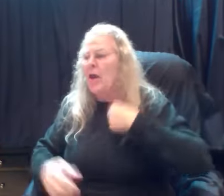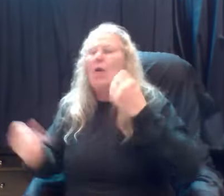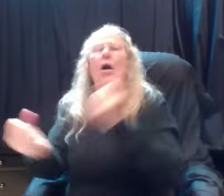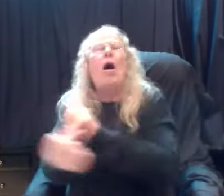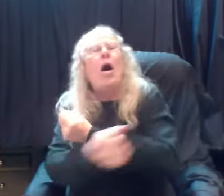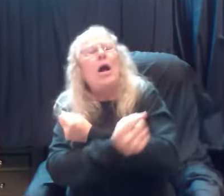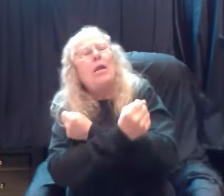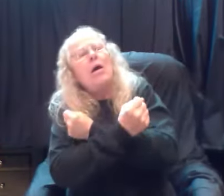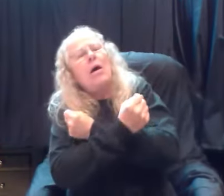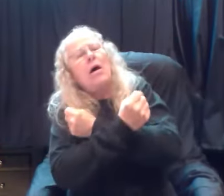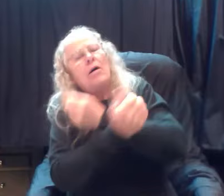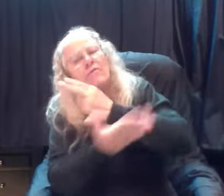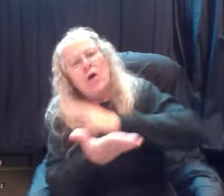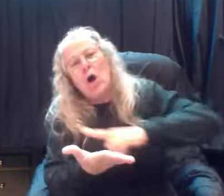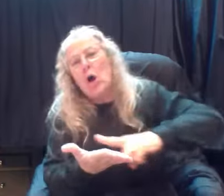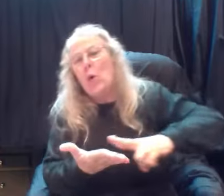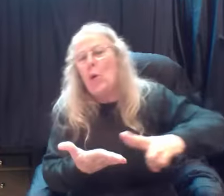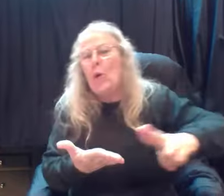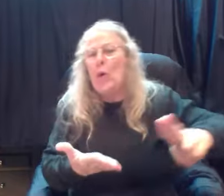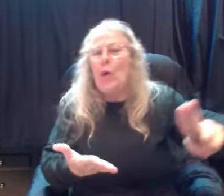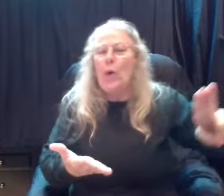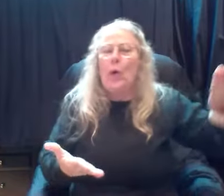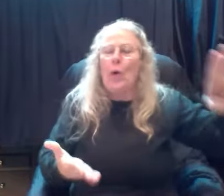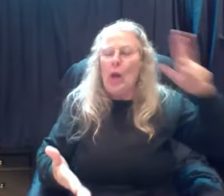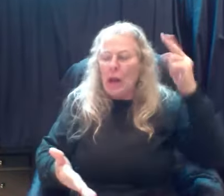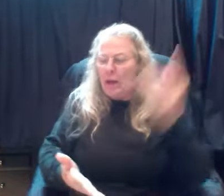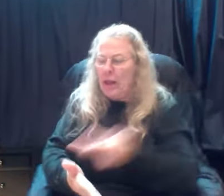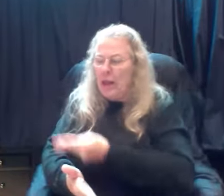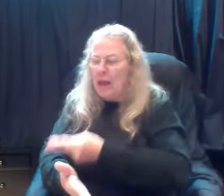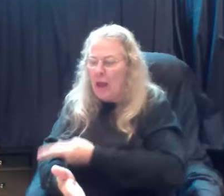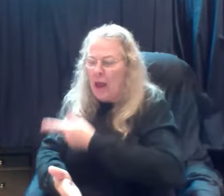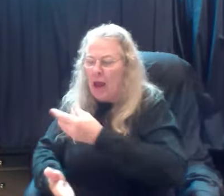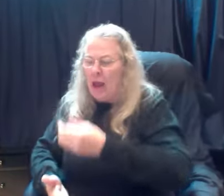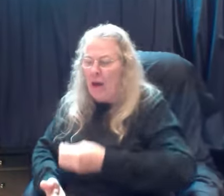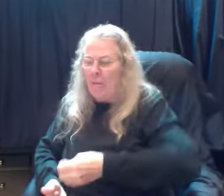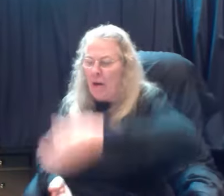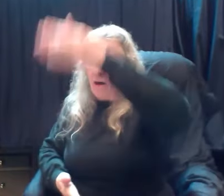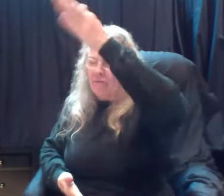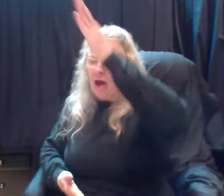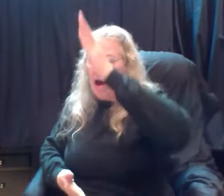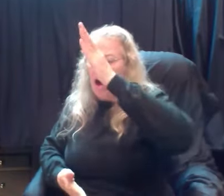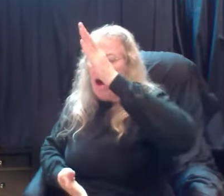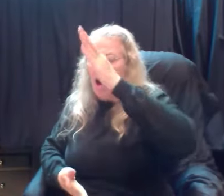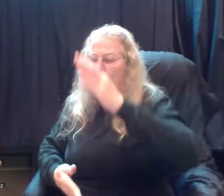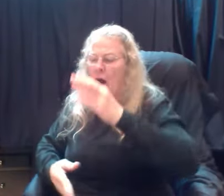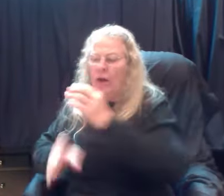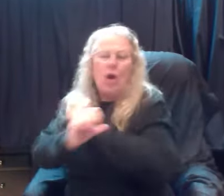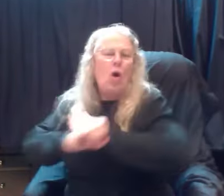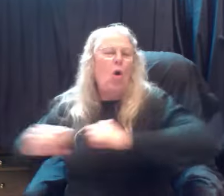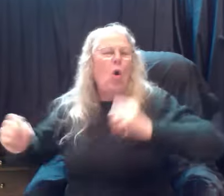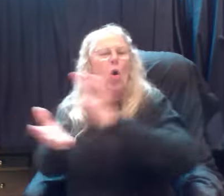I love the holy Lamb of God. Oh,